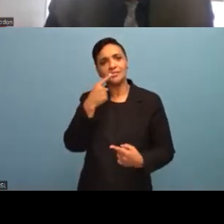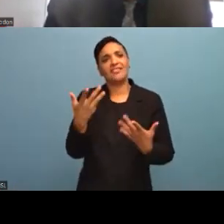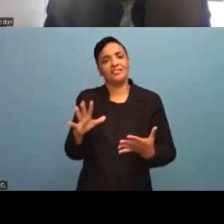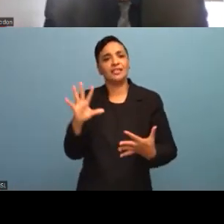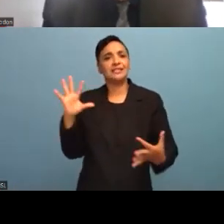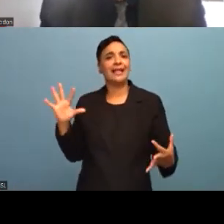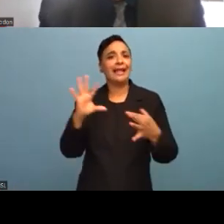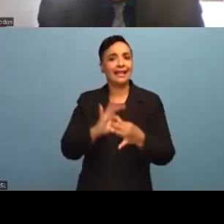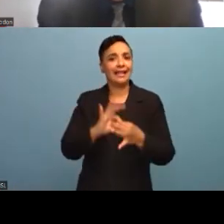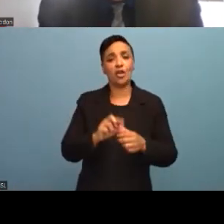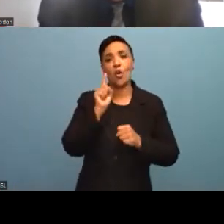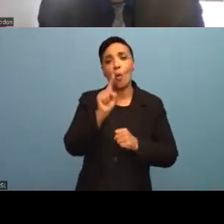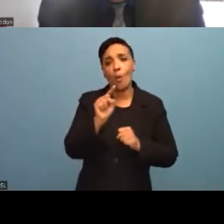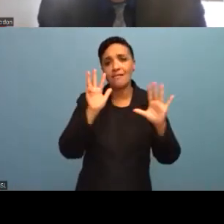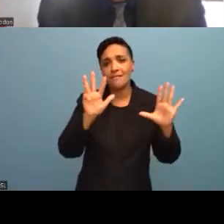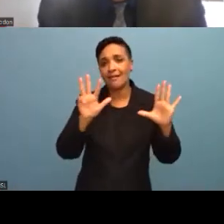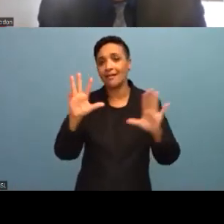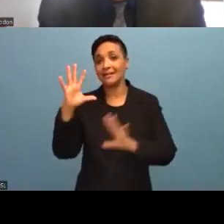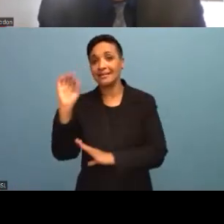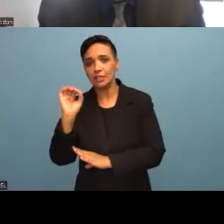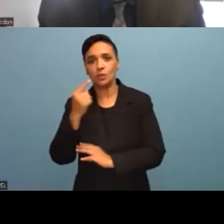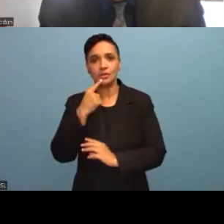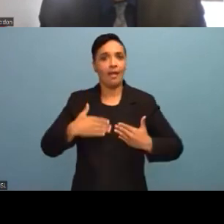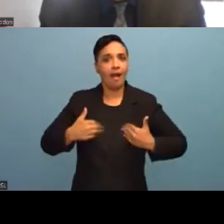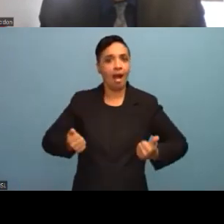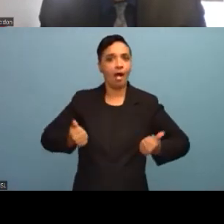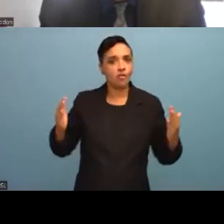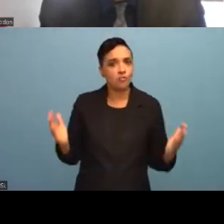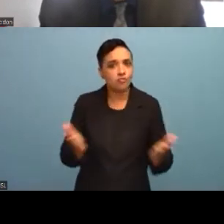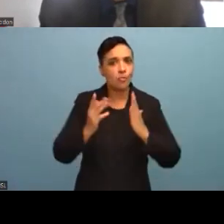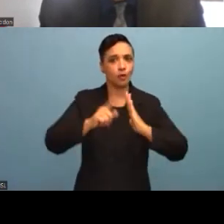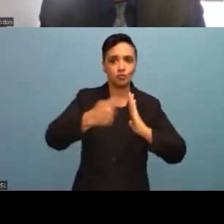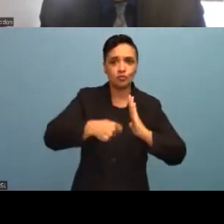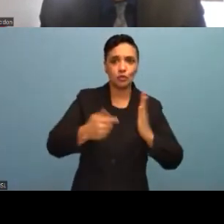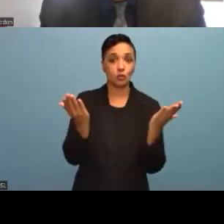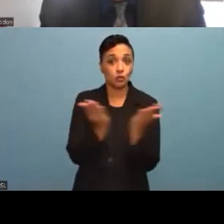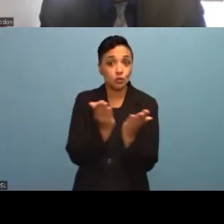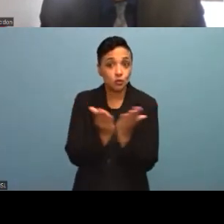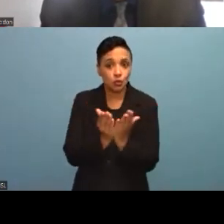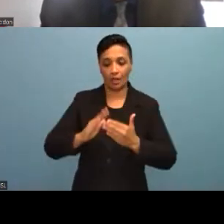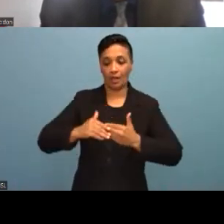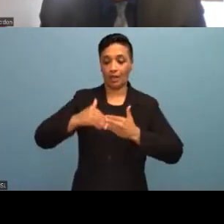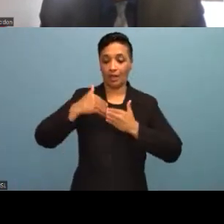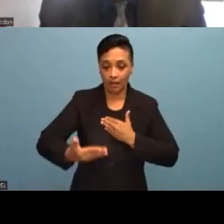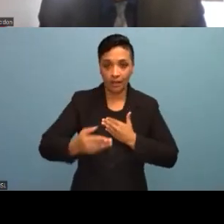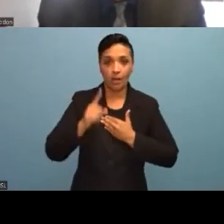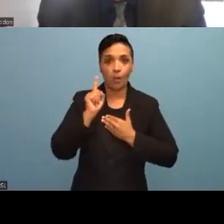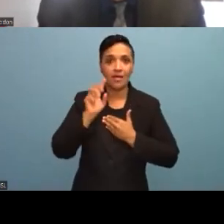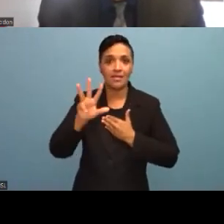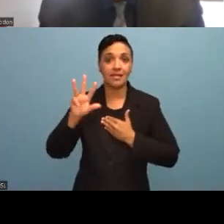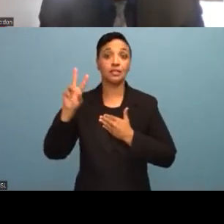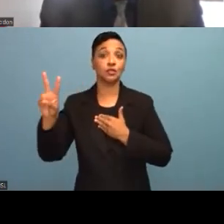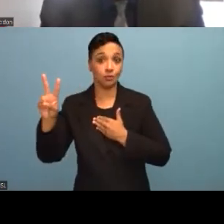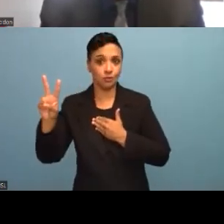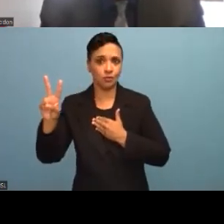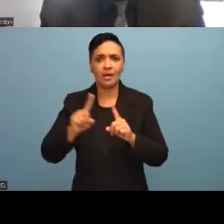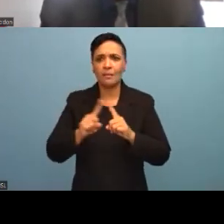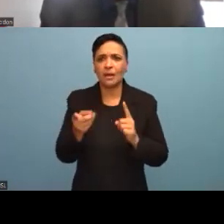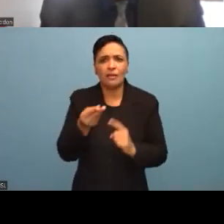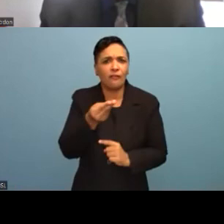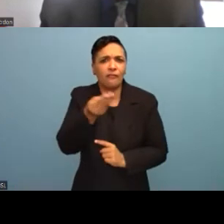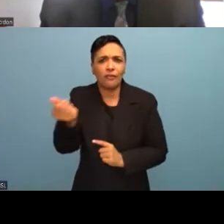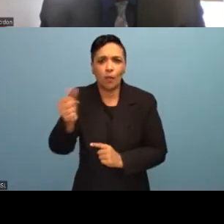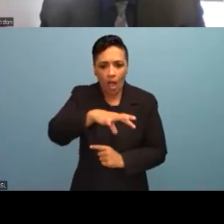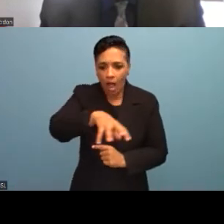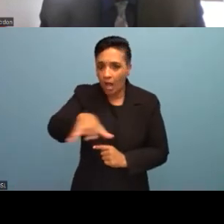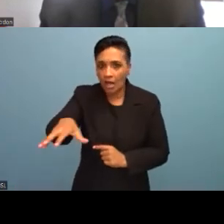1990s, you know, in terms of health promoting schools, that was articulated in 1992, but only really a few countries have implemented this